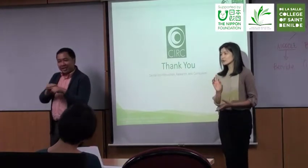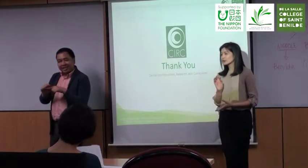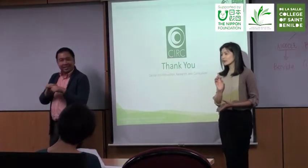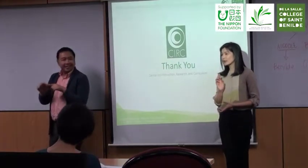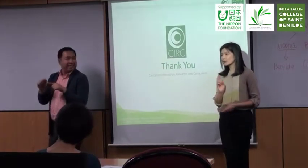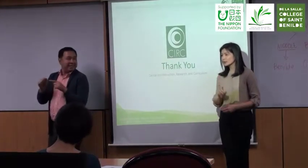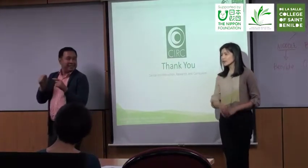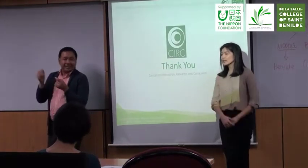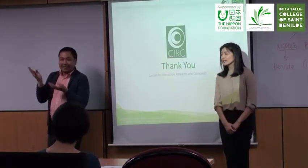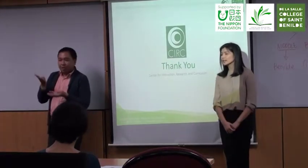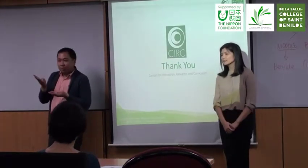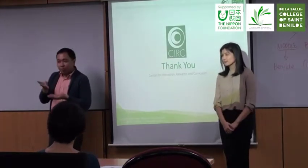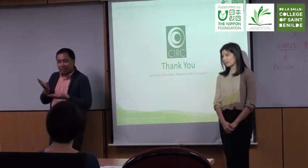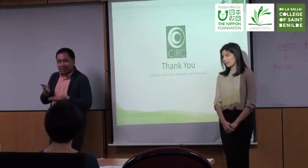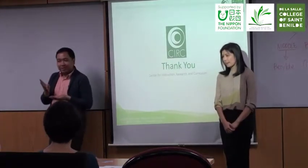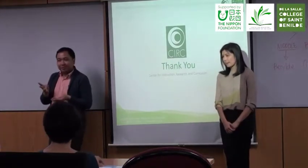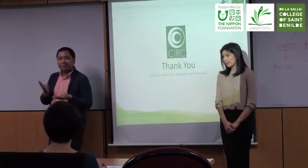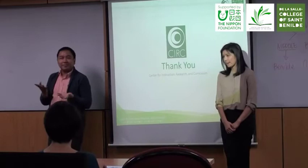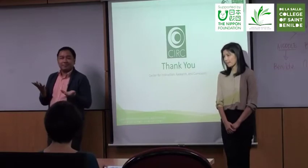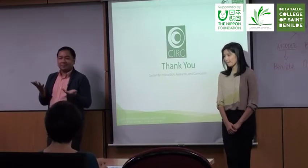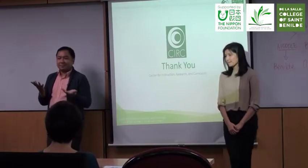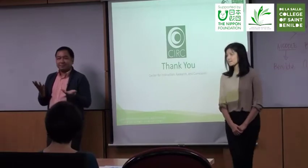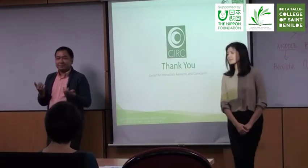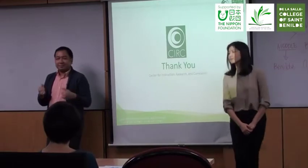Training, downloading.